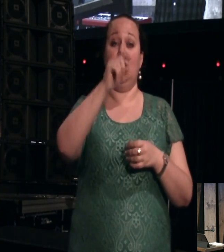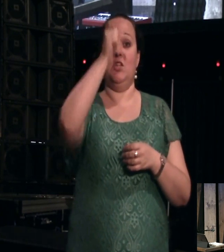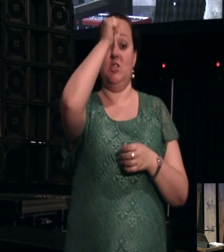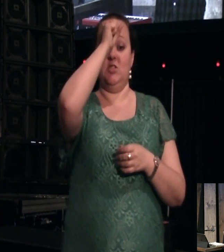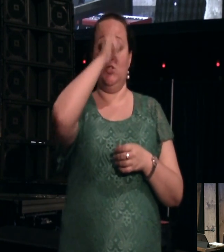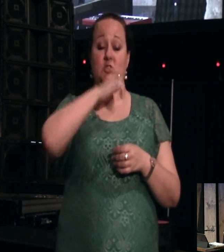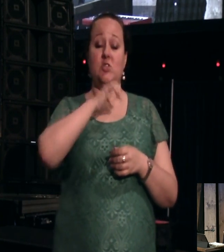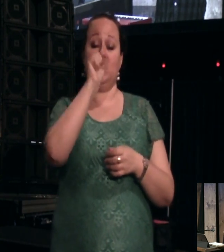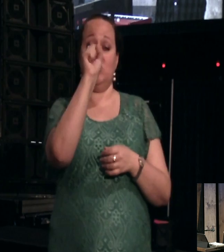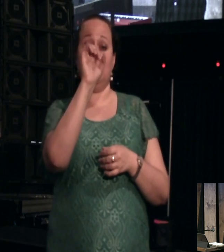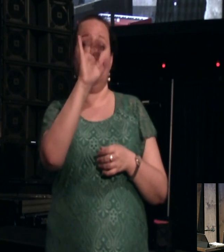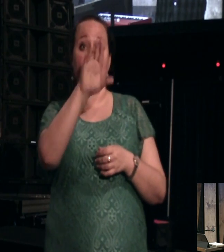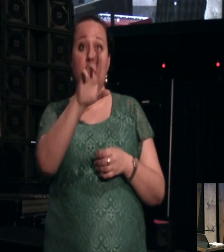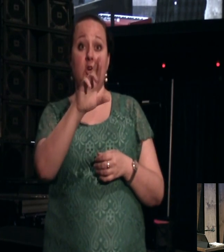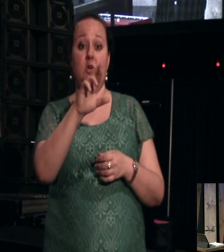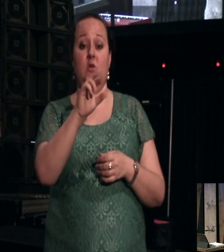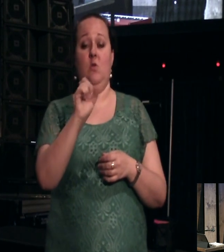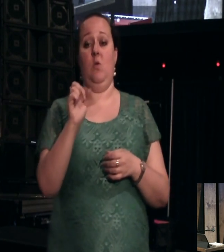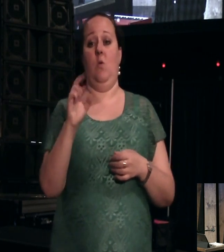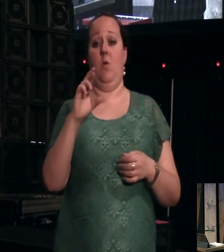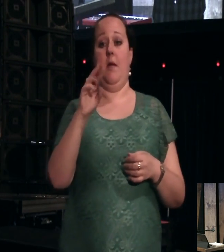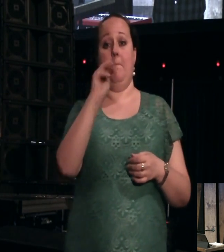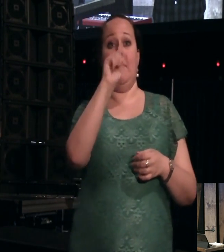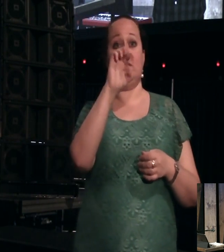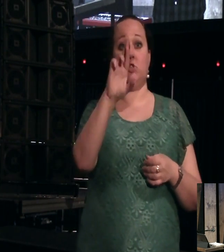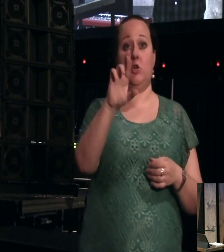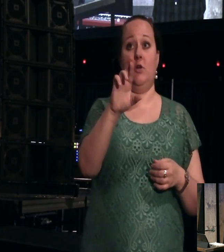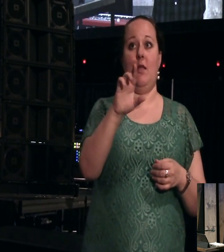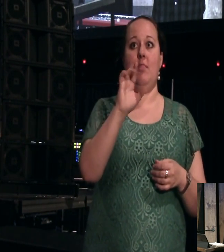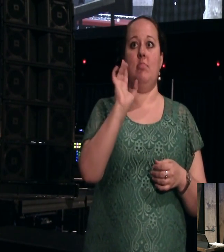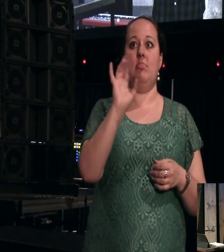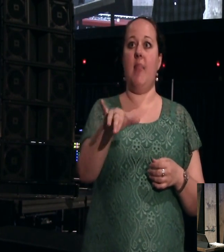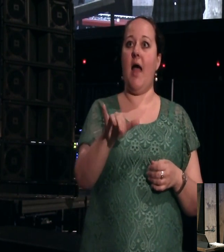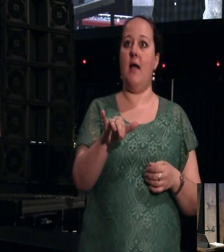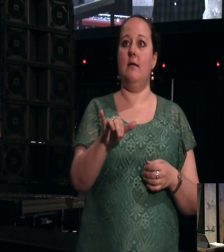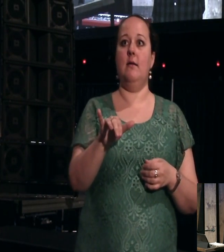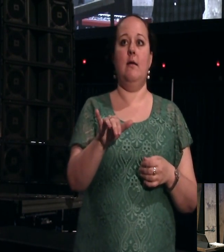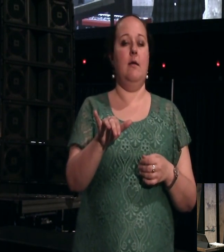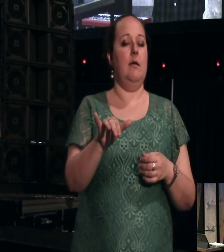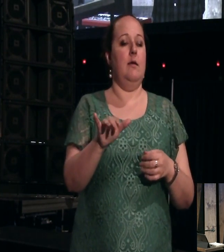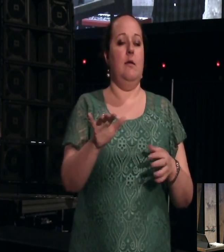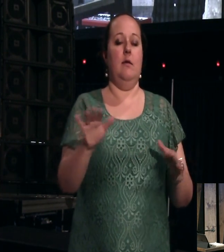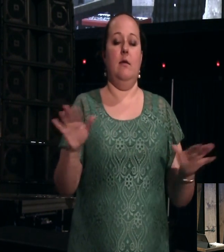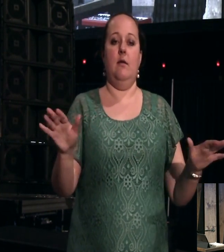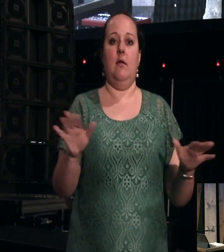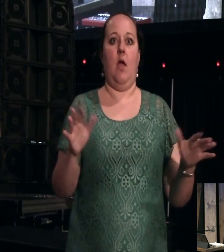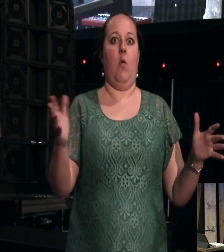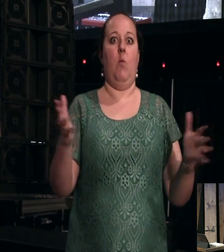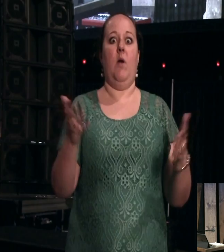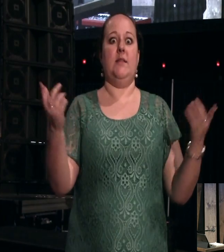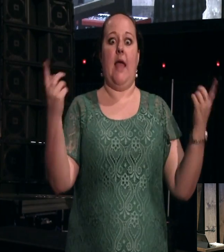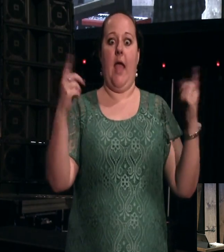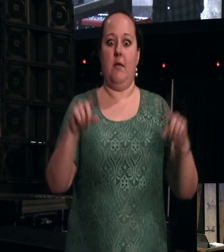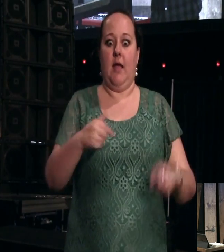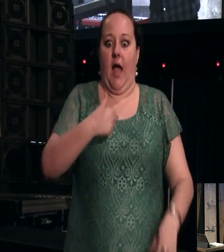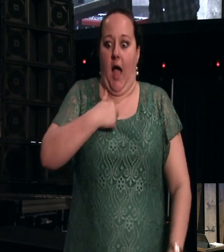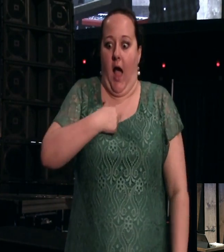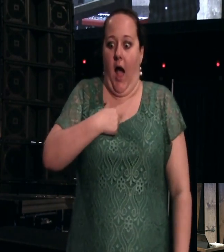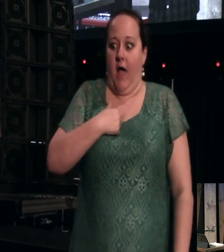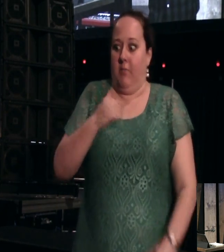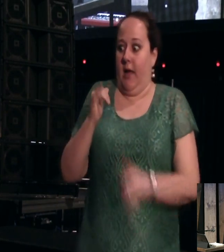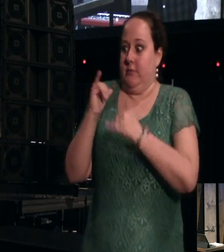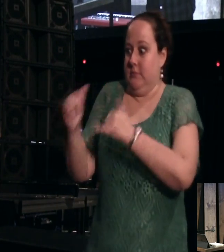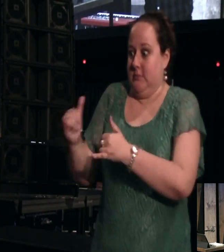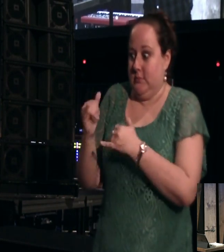But they're going to call you sir or Mr. And it is going to be the most